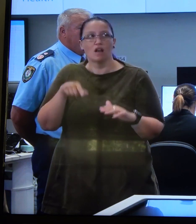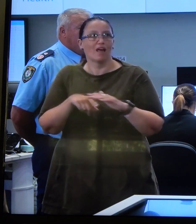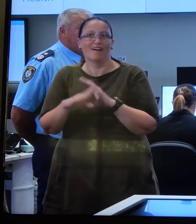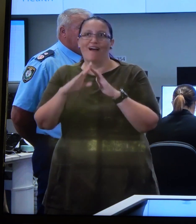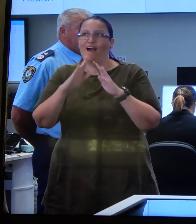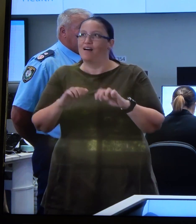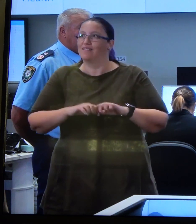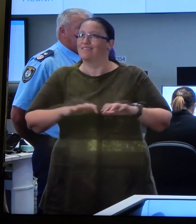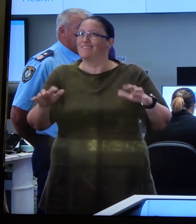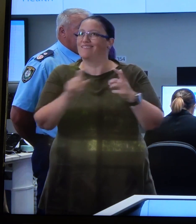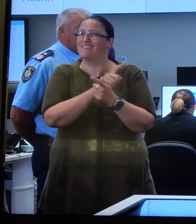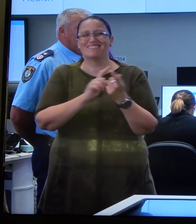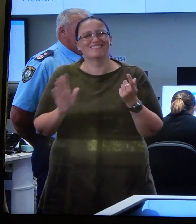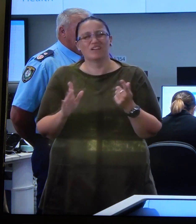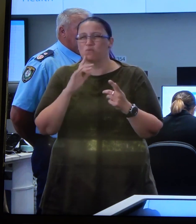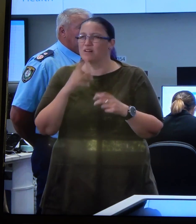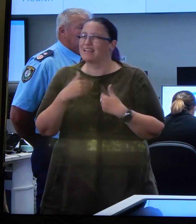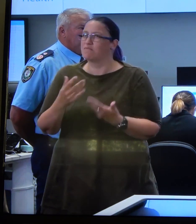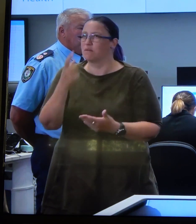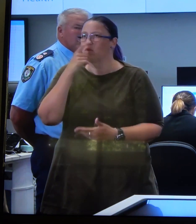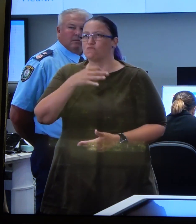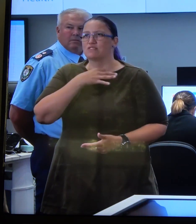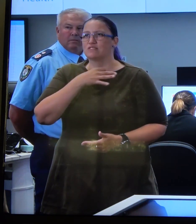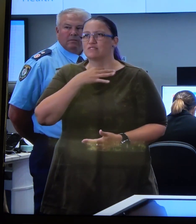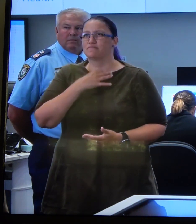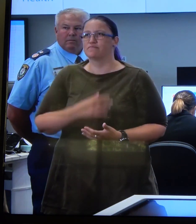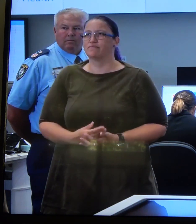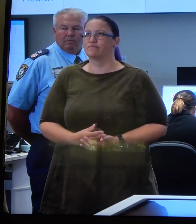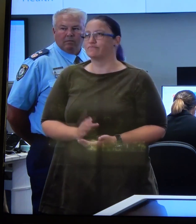and breaching that public health advice.